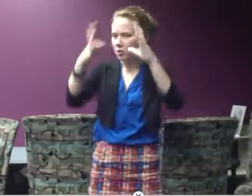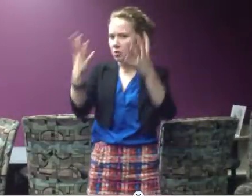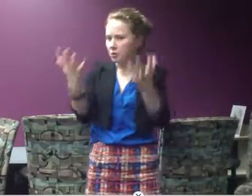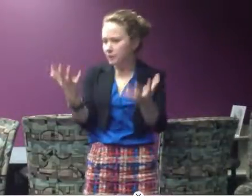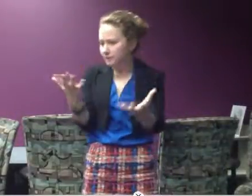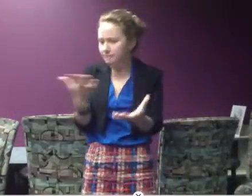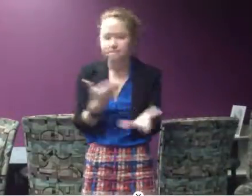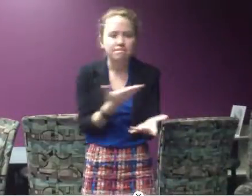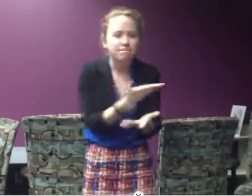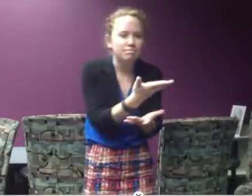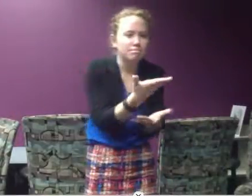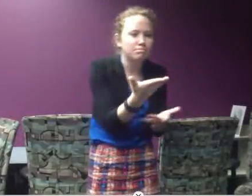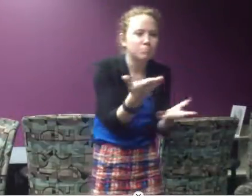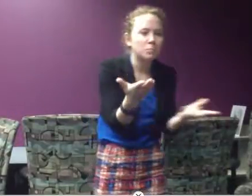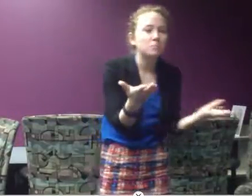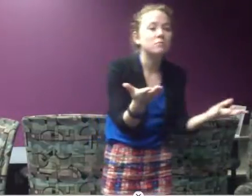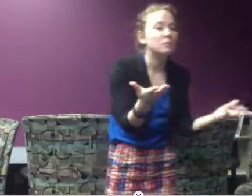So what would you use to fill up?